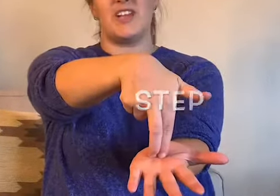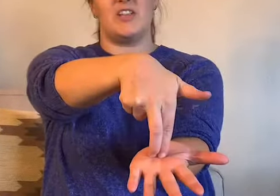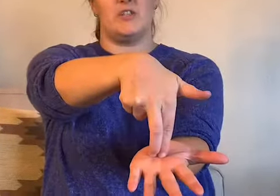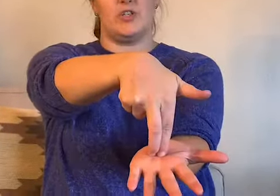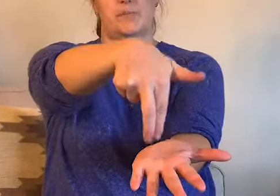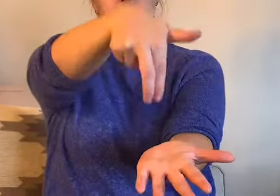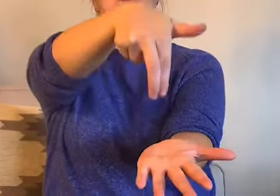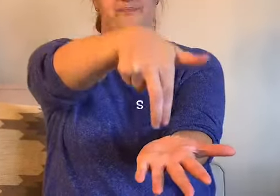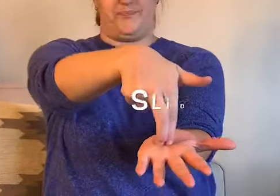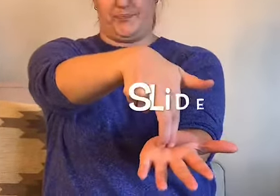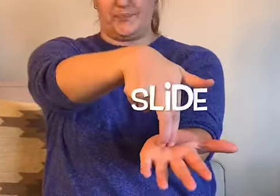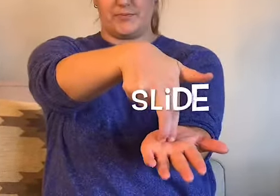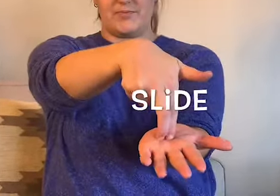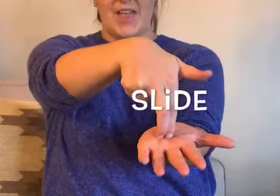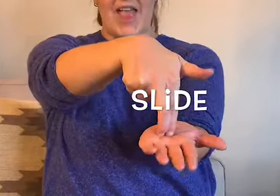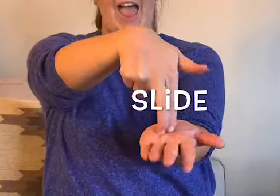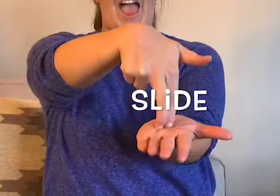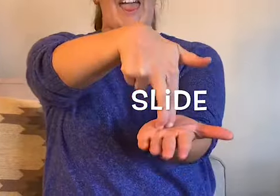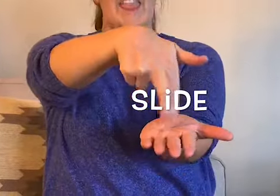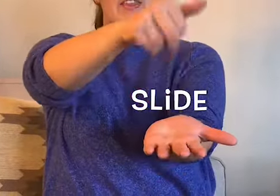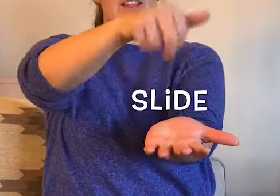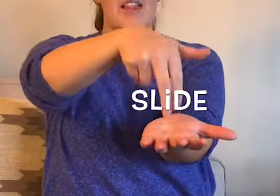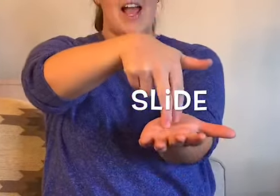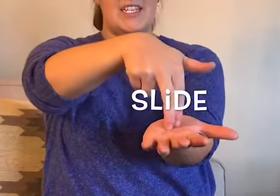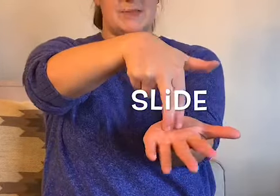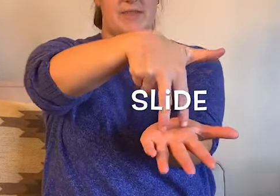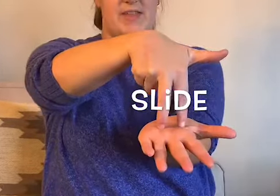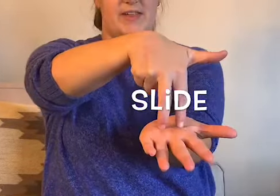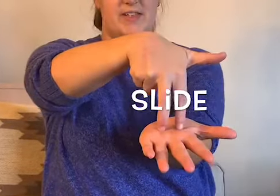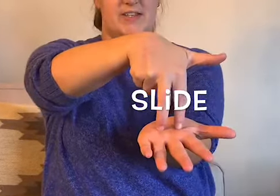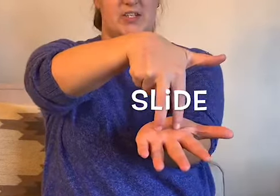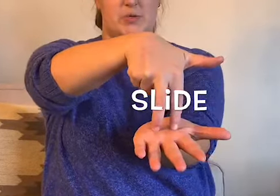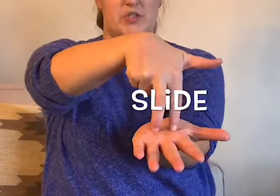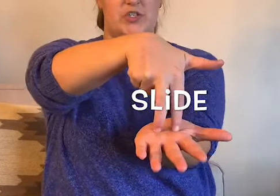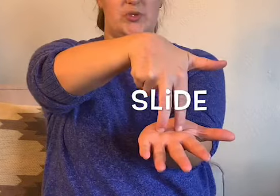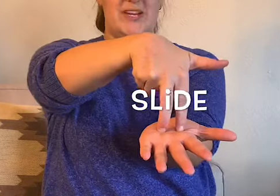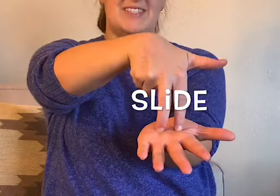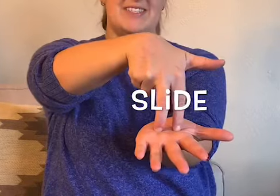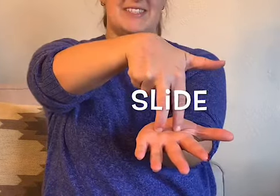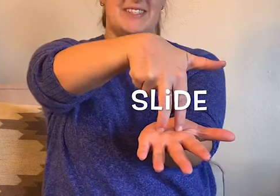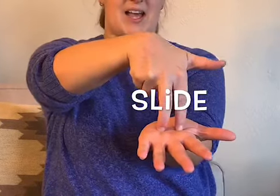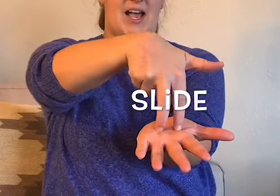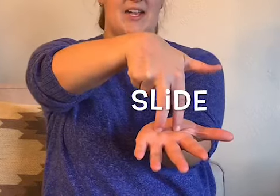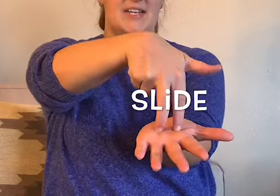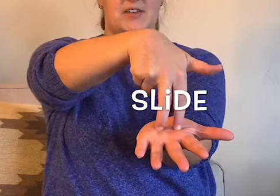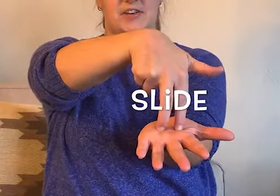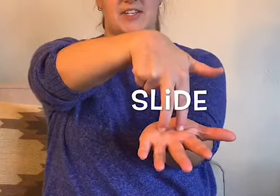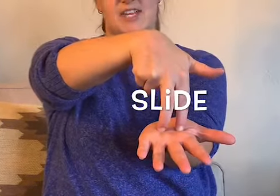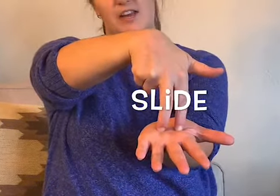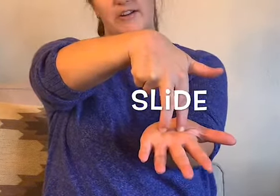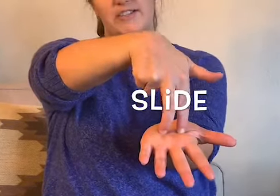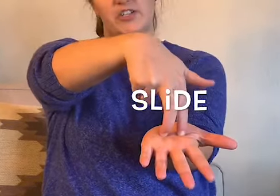little jump. And then the last movement that the conductor will do is slide. And you're going to take your conductor, you're going